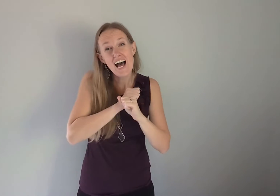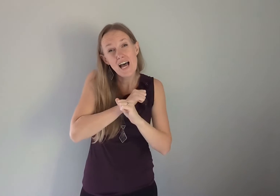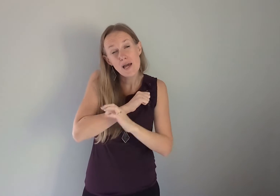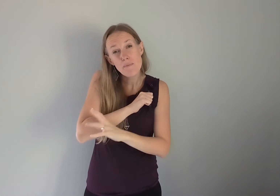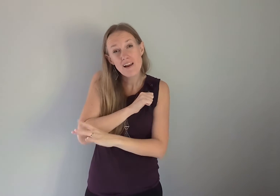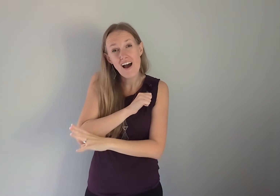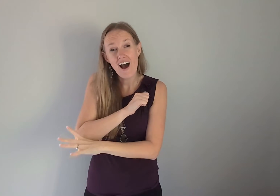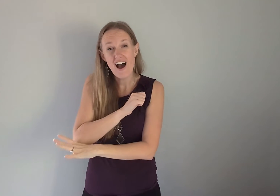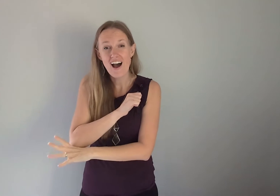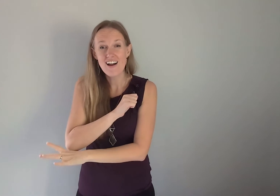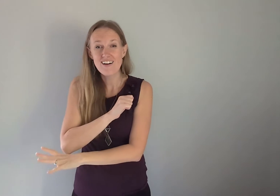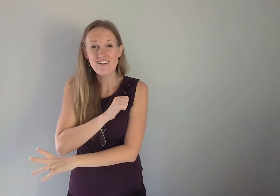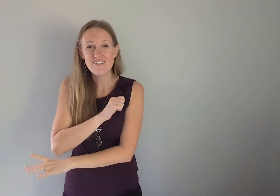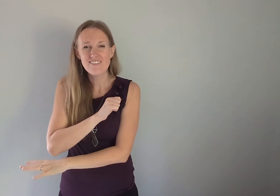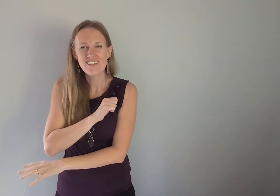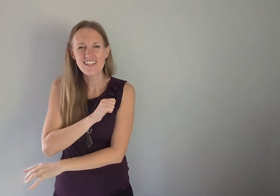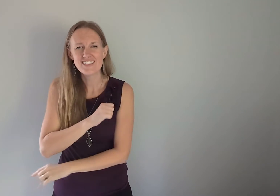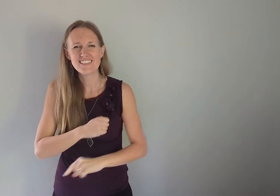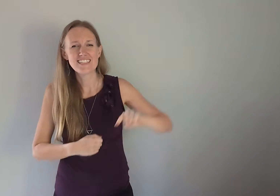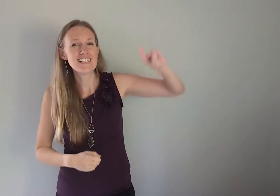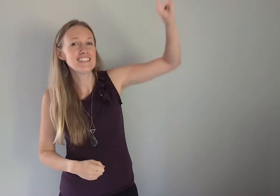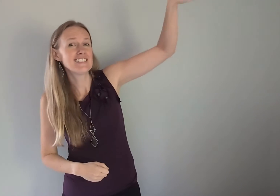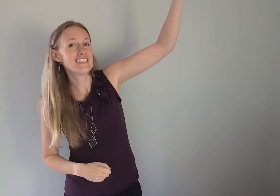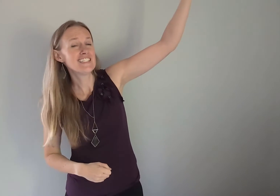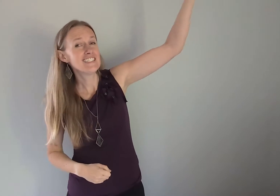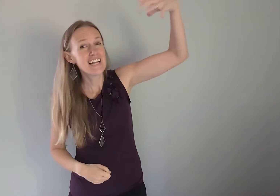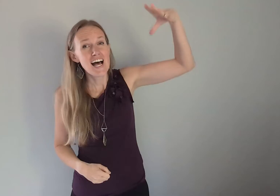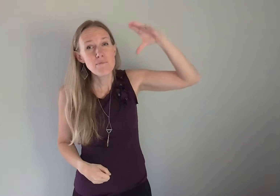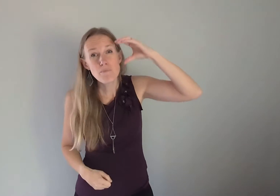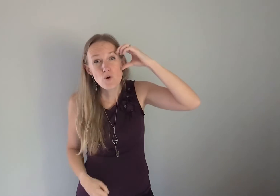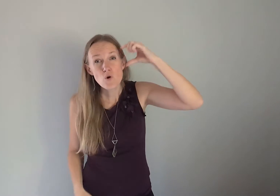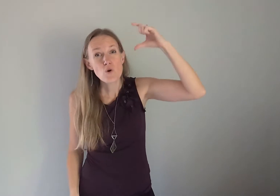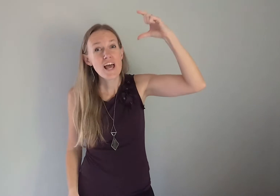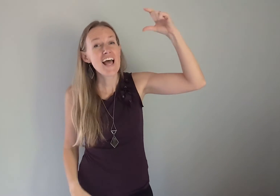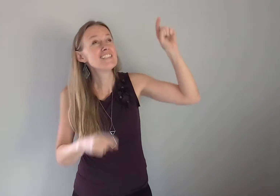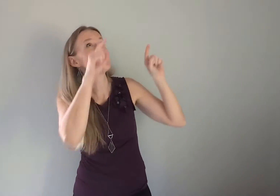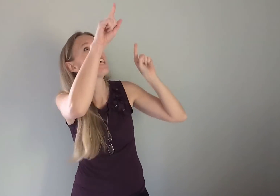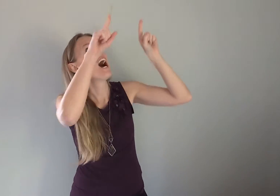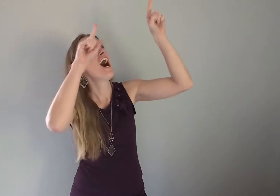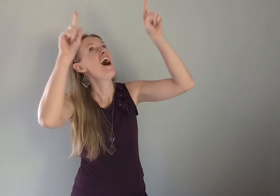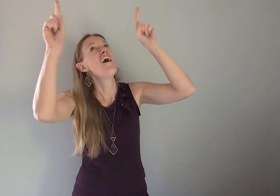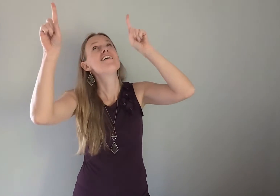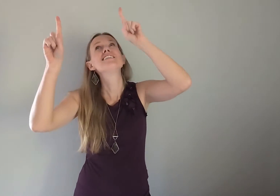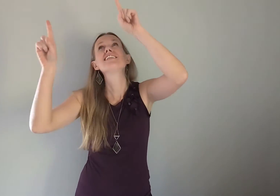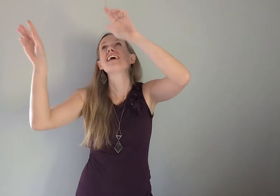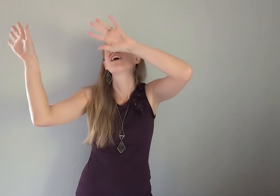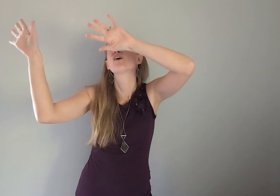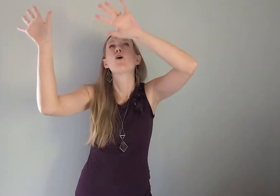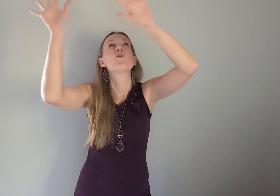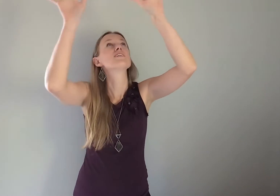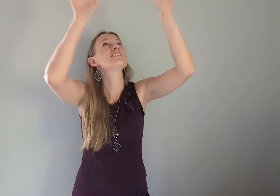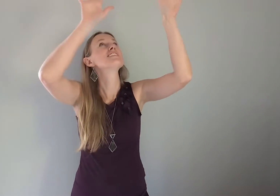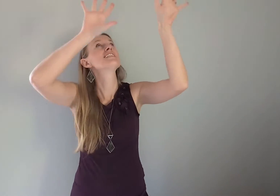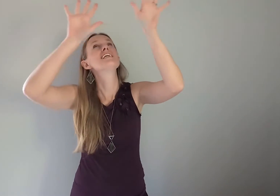springtime and harvest, sun, moon, and stars in their courses